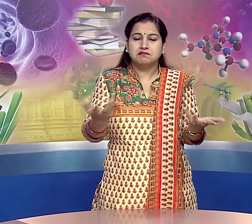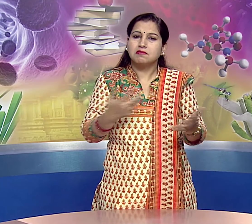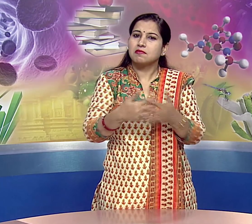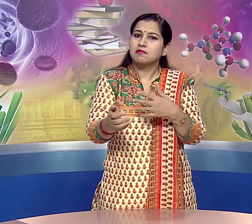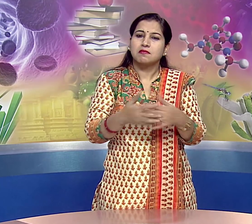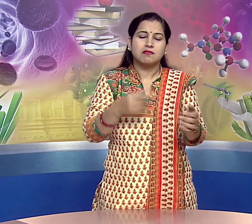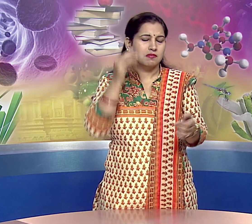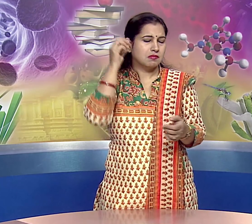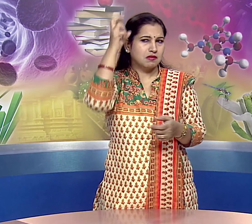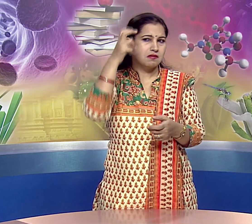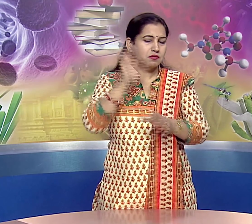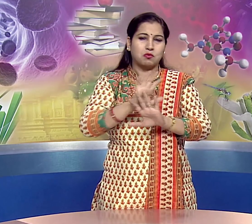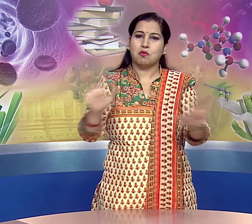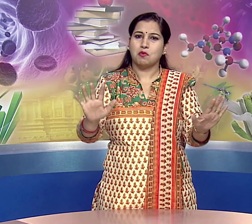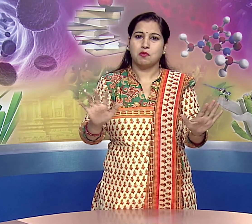to bother about anything.